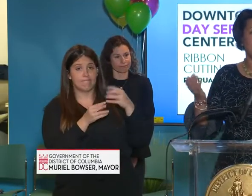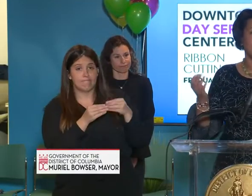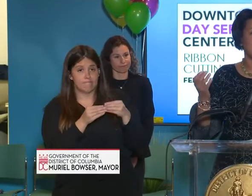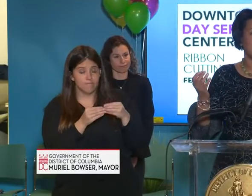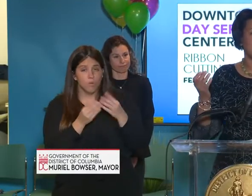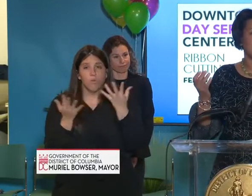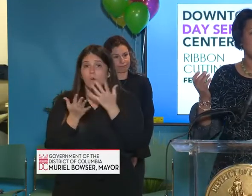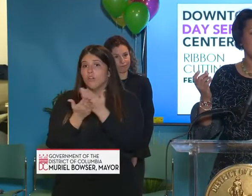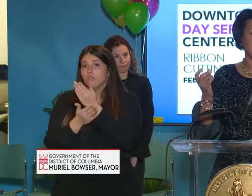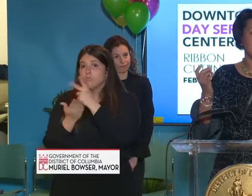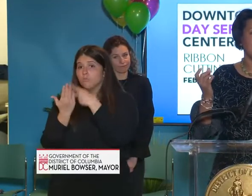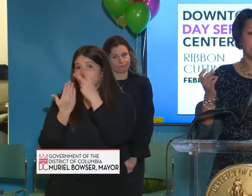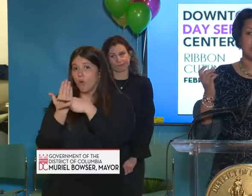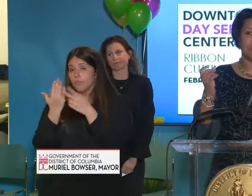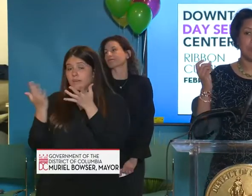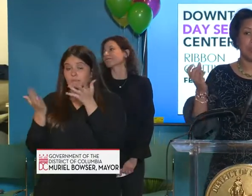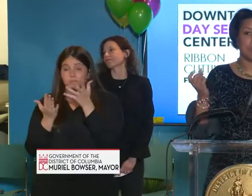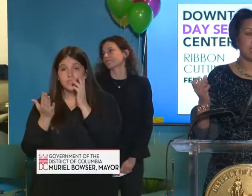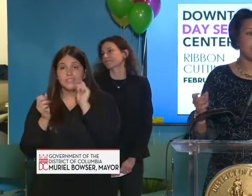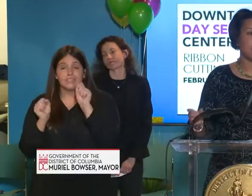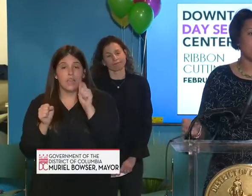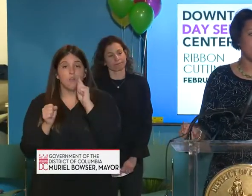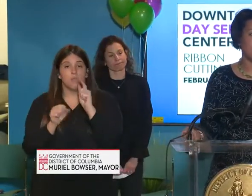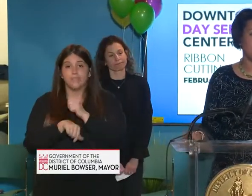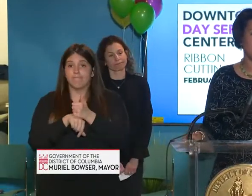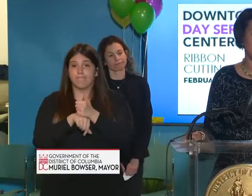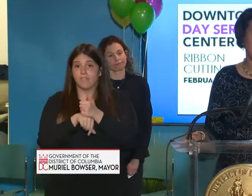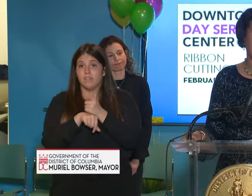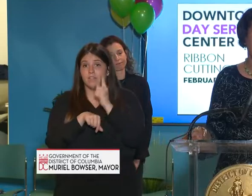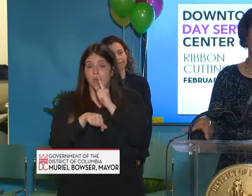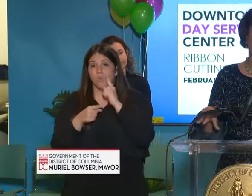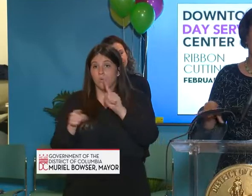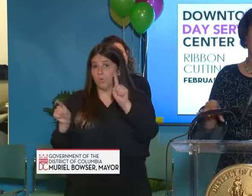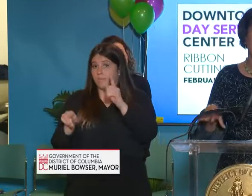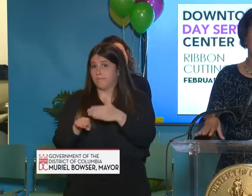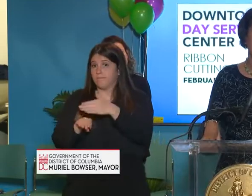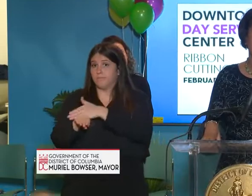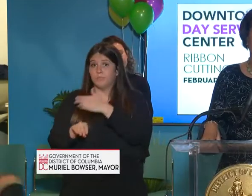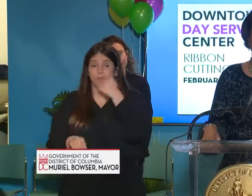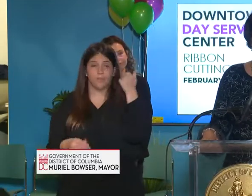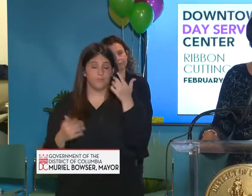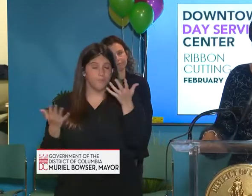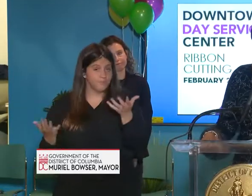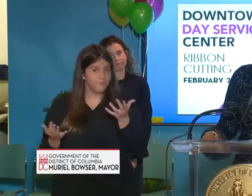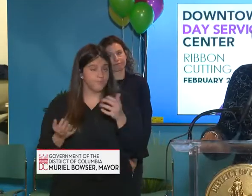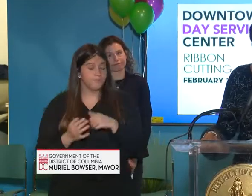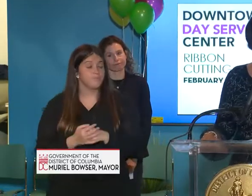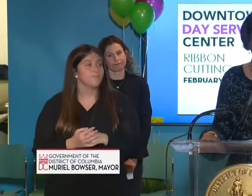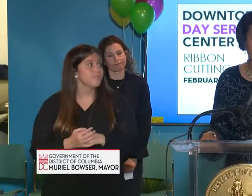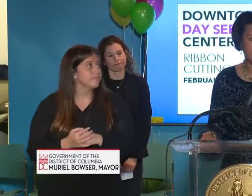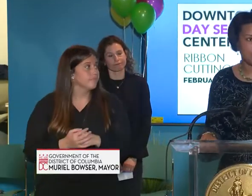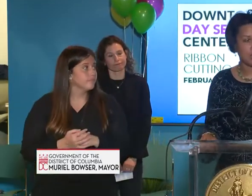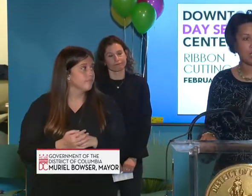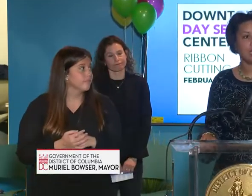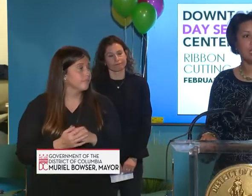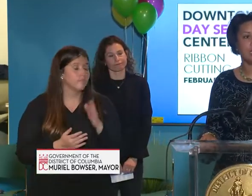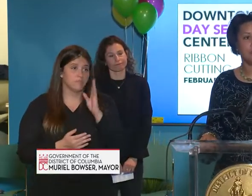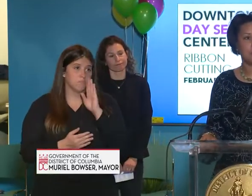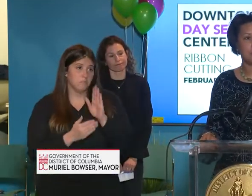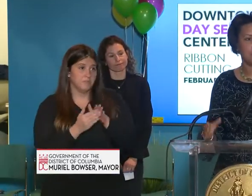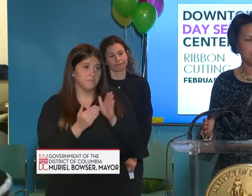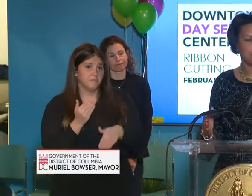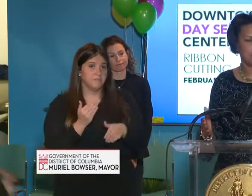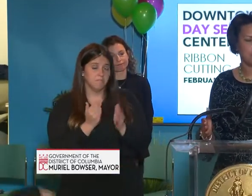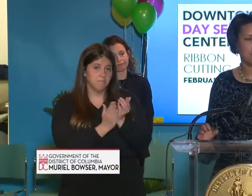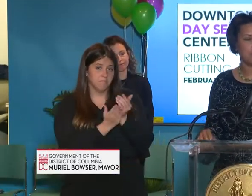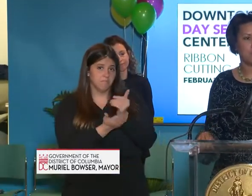and what new programs and services can we put in place that we think will work better. And so I will finish our budget